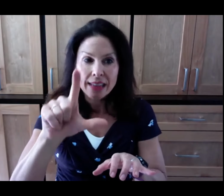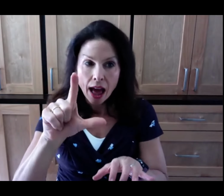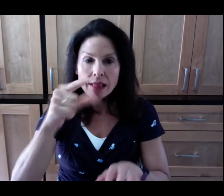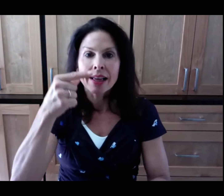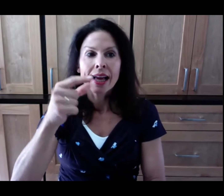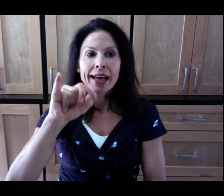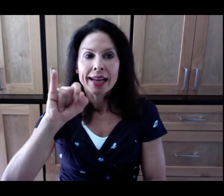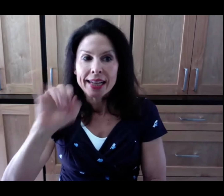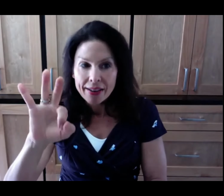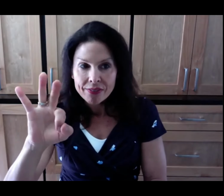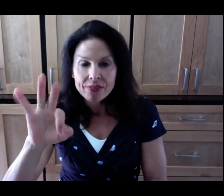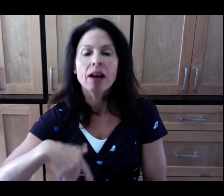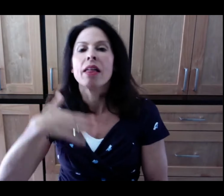Just type in ASL GIF